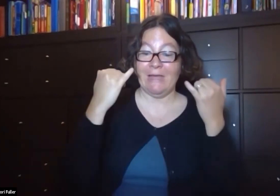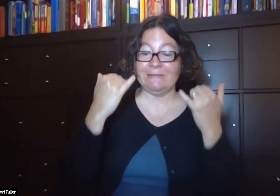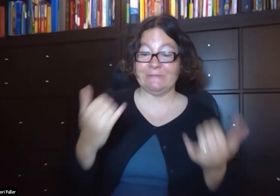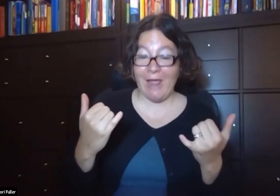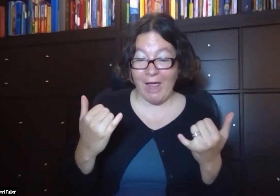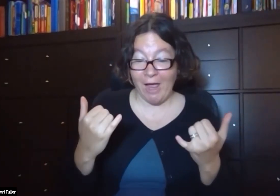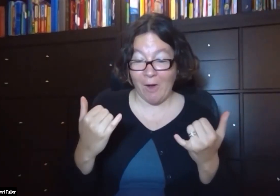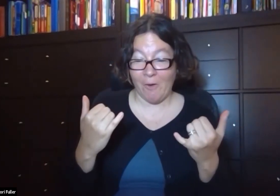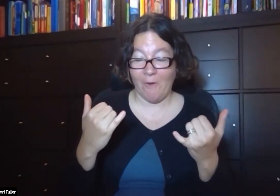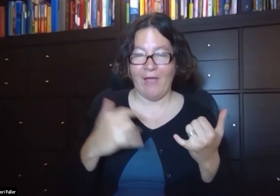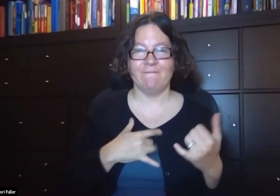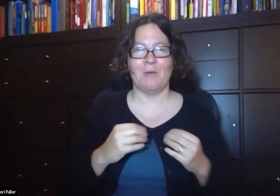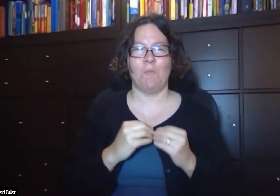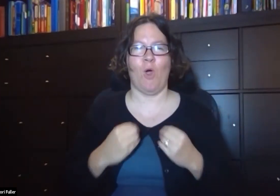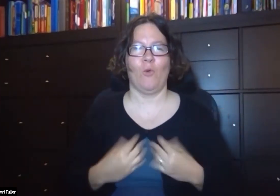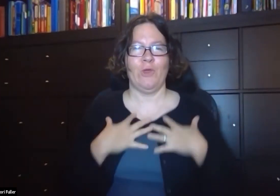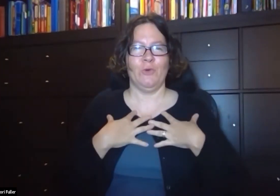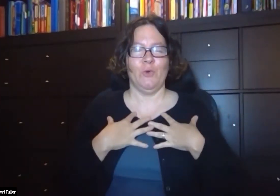compassionate.